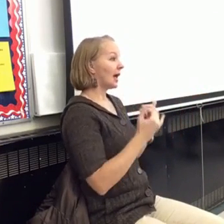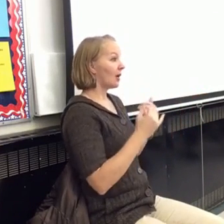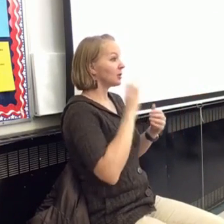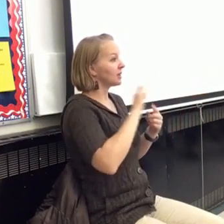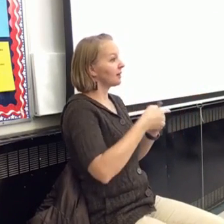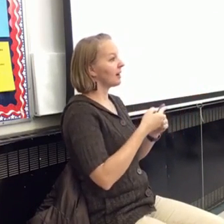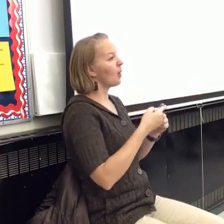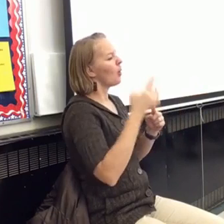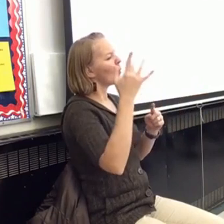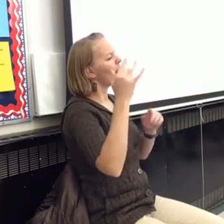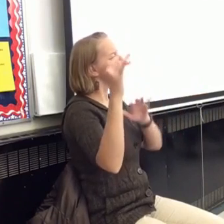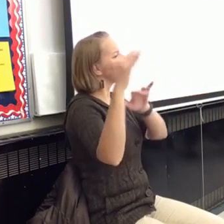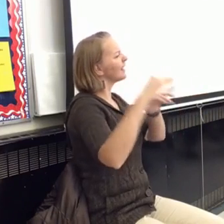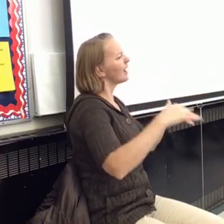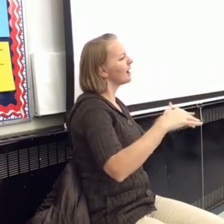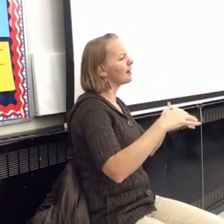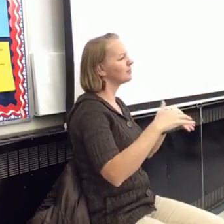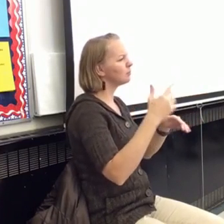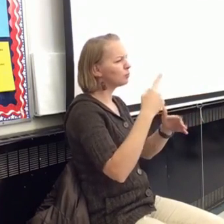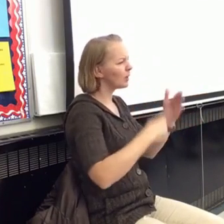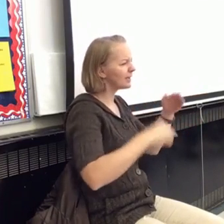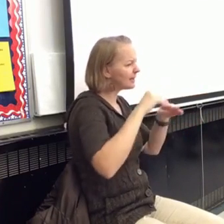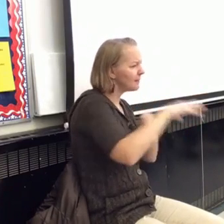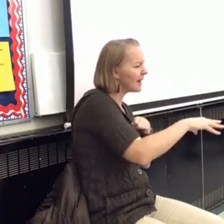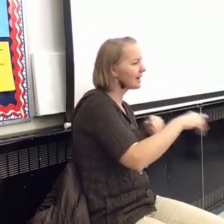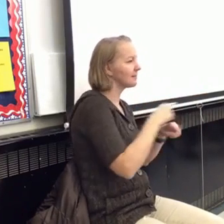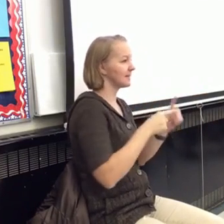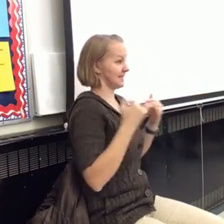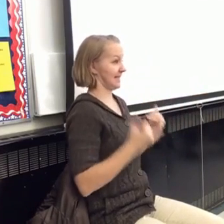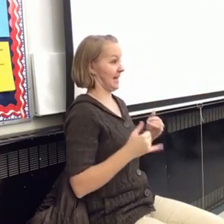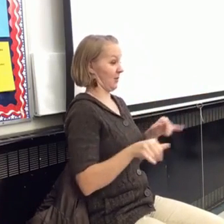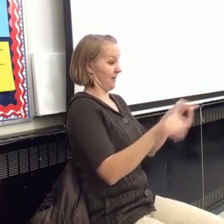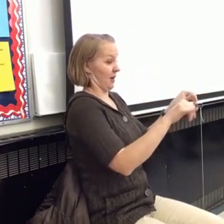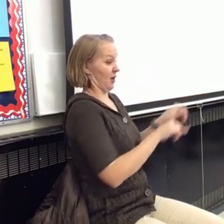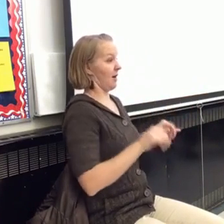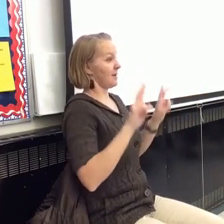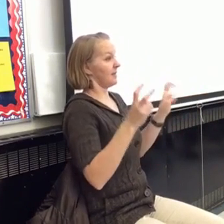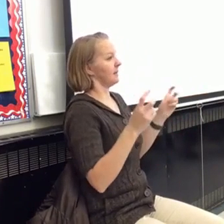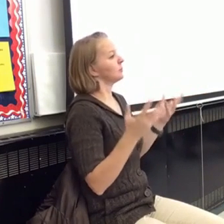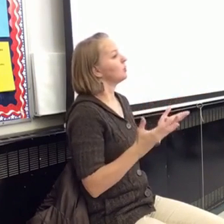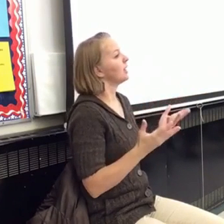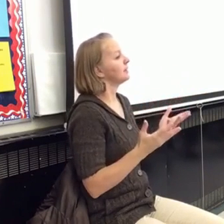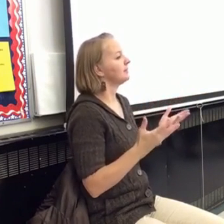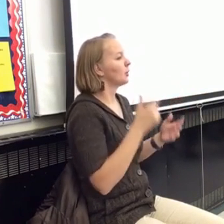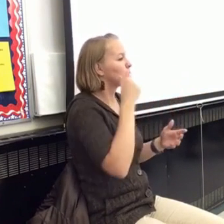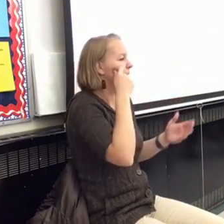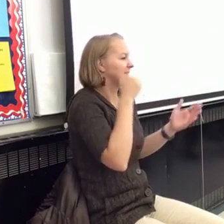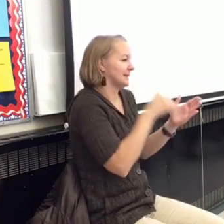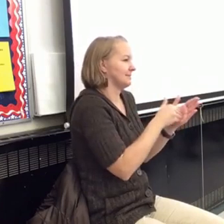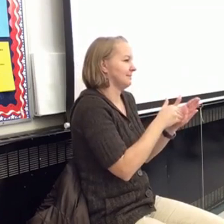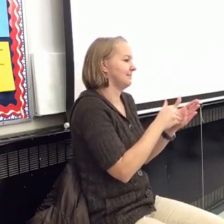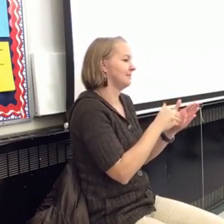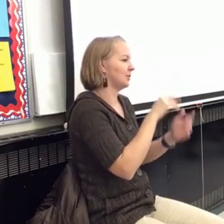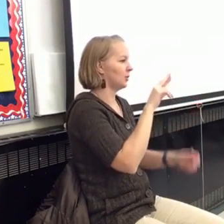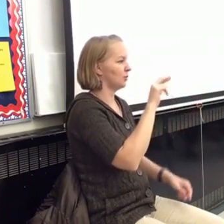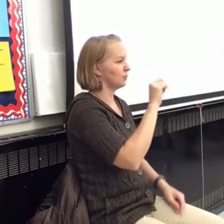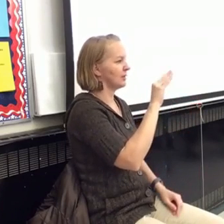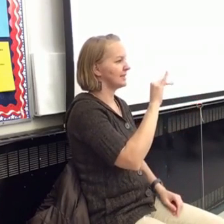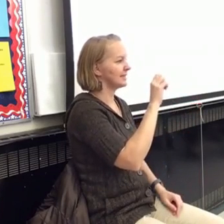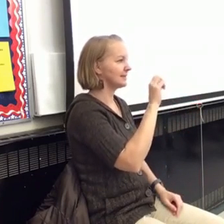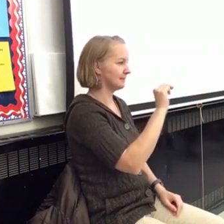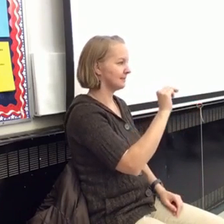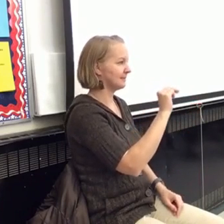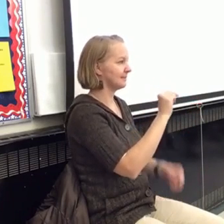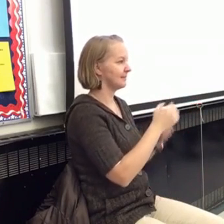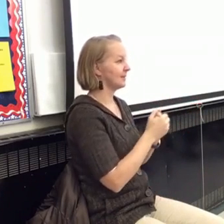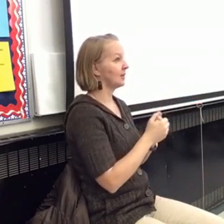what impact did they have, but today we're going to have a common theme, and that common theme is mostly going to be racism, anti-immigrant sentiments.